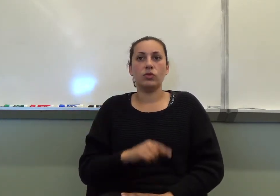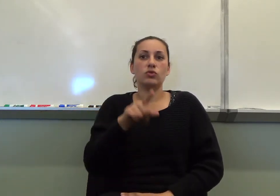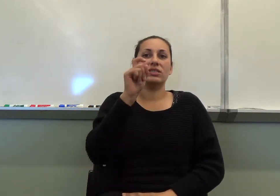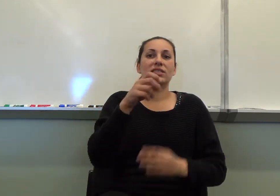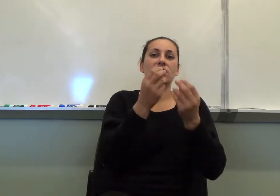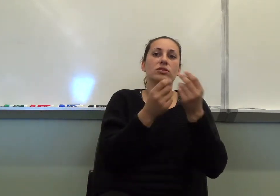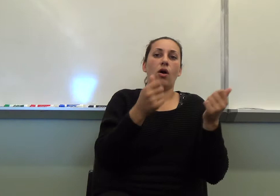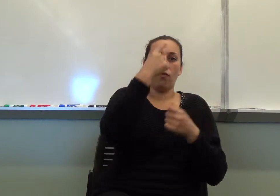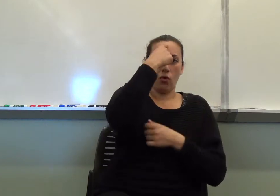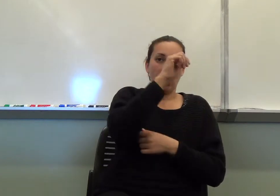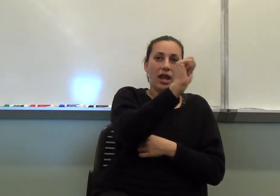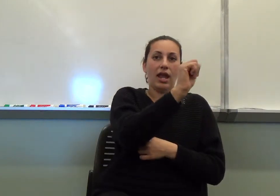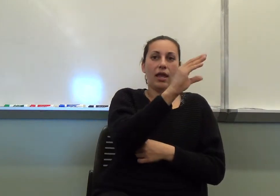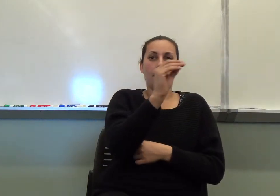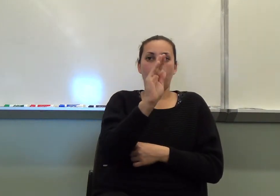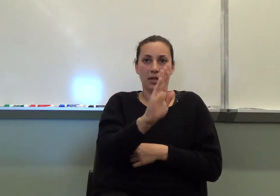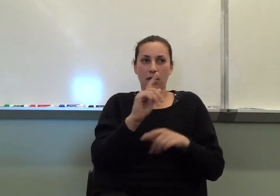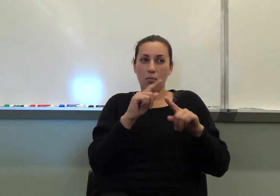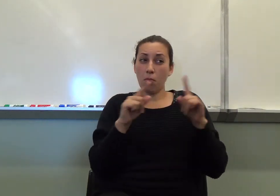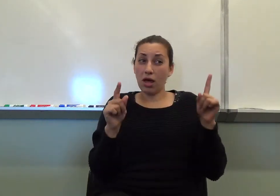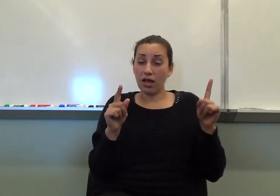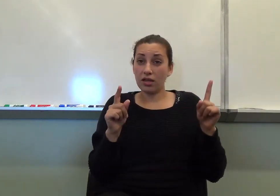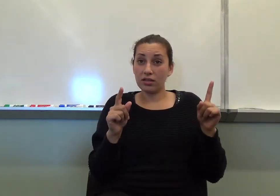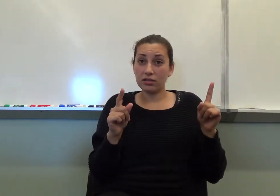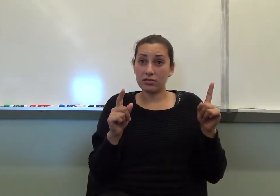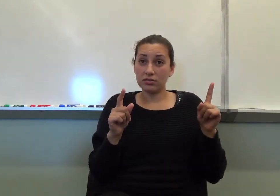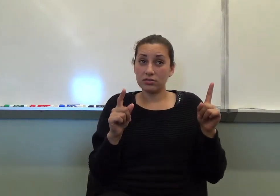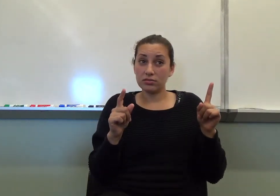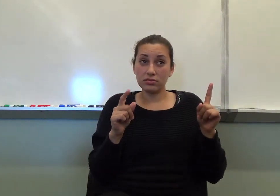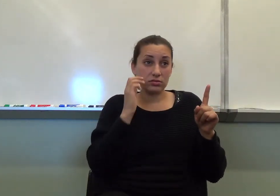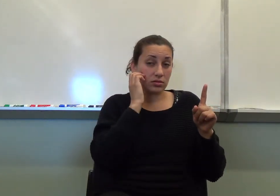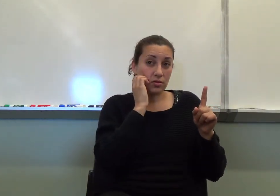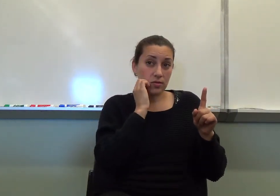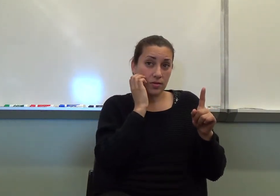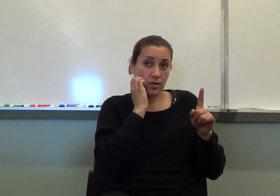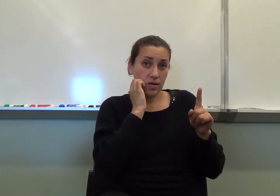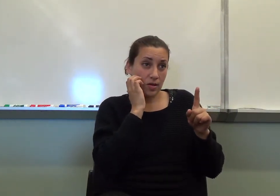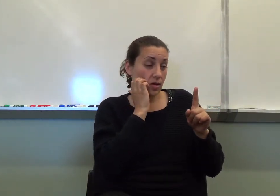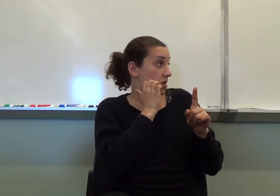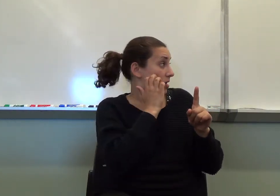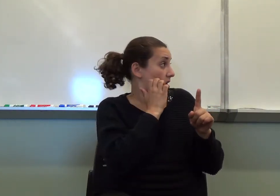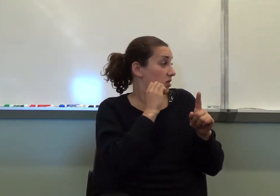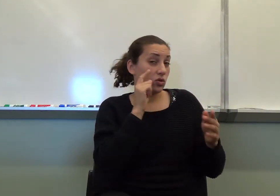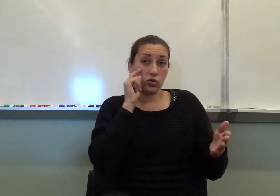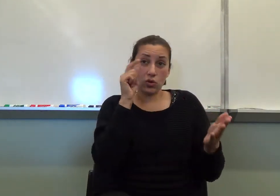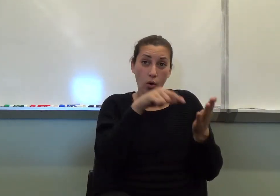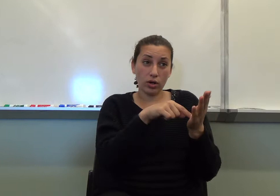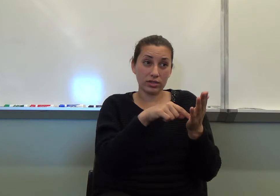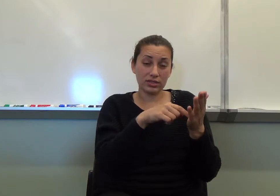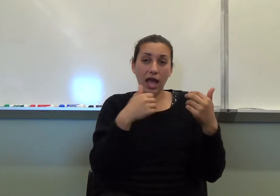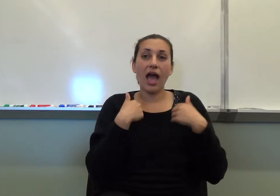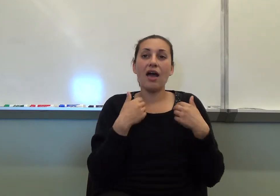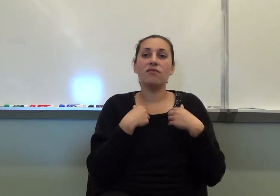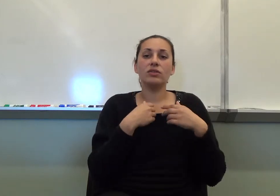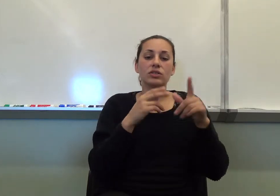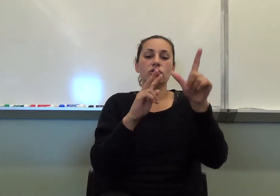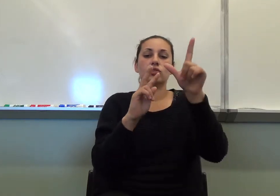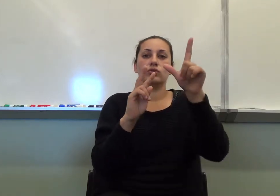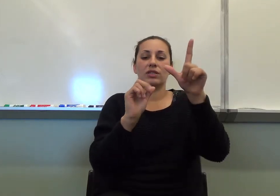forth. But there's a catch here, and that is, notice things are squared. It's not A plus B equals C. It's